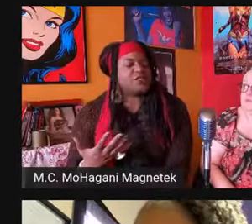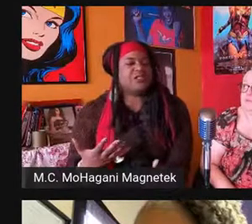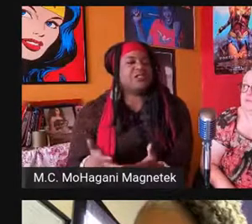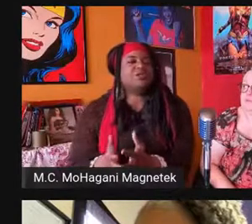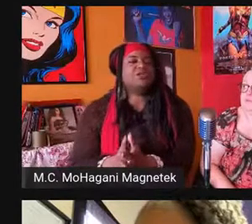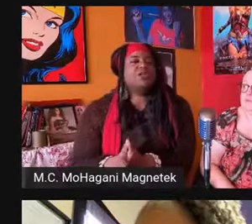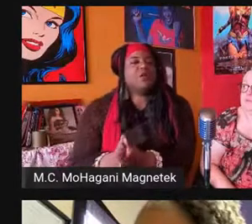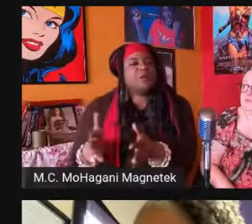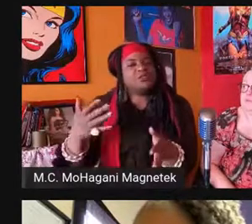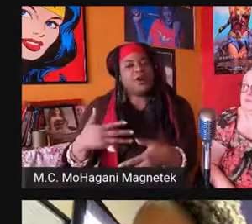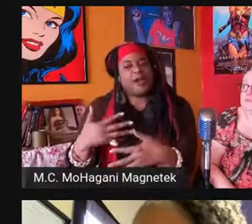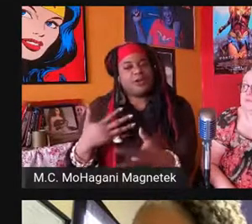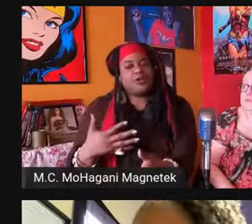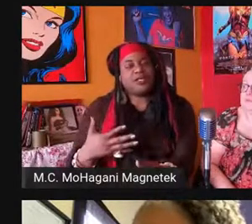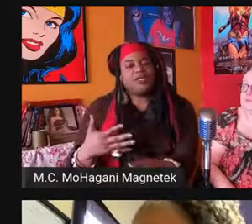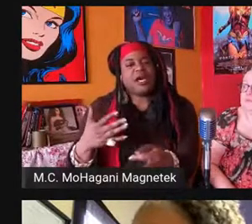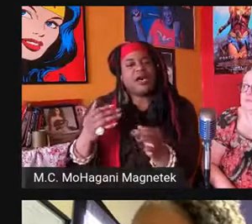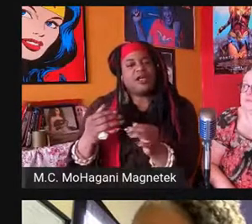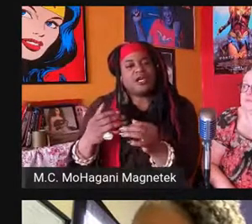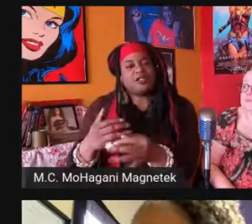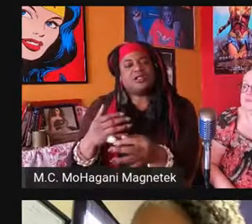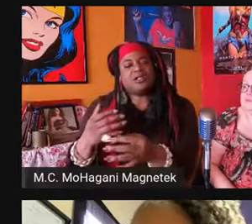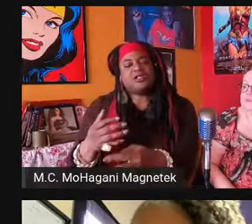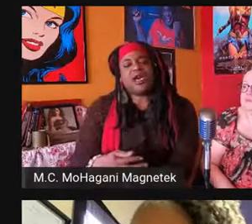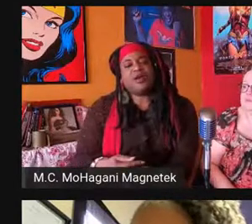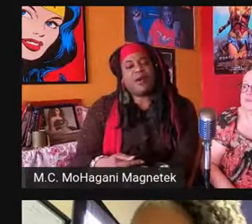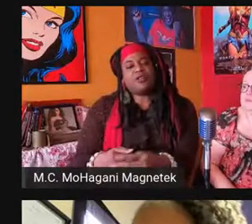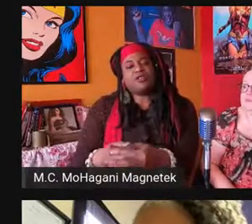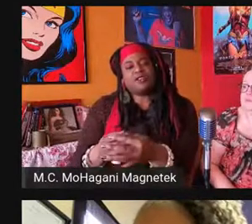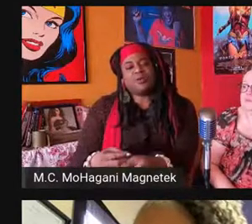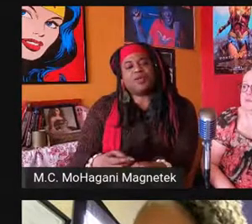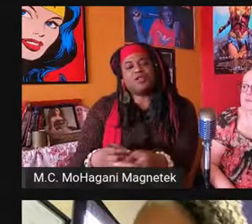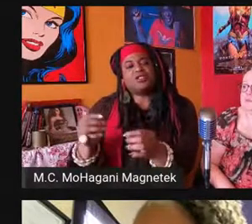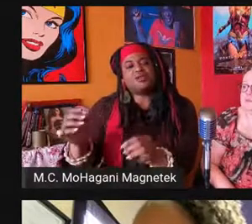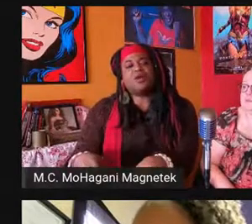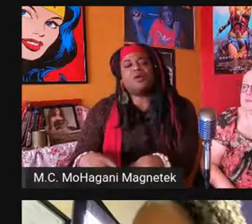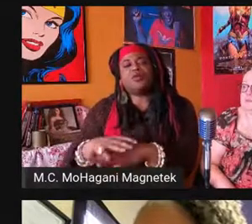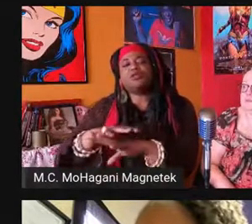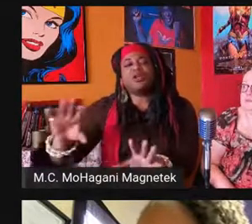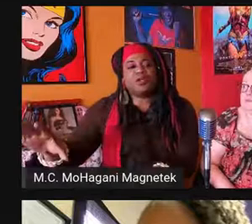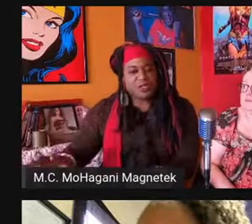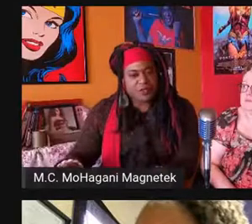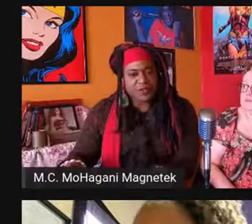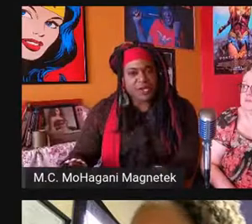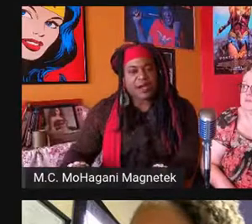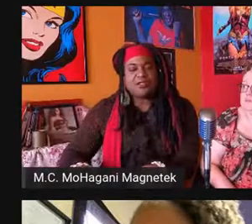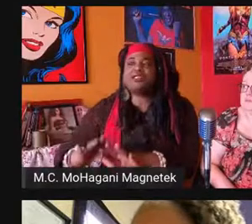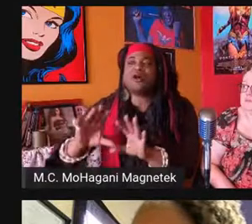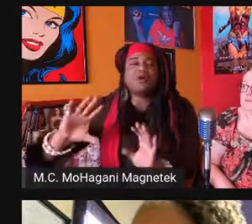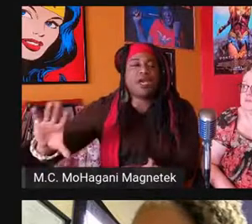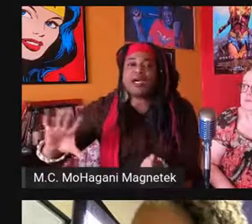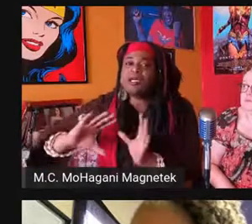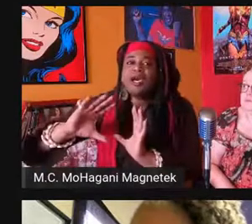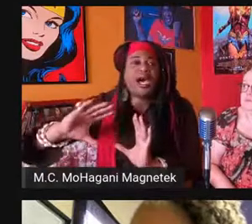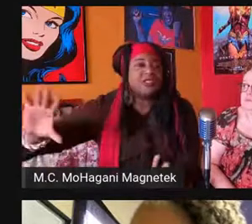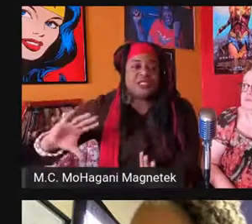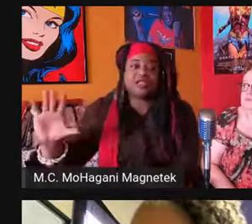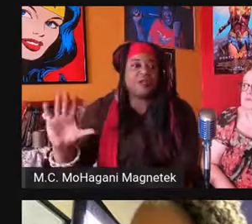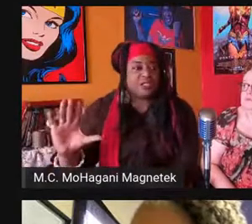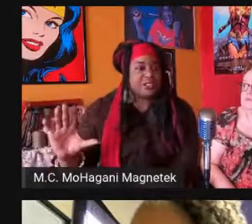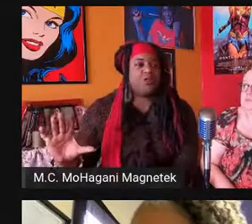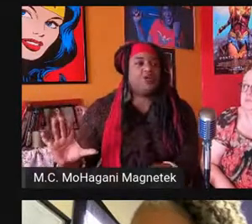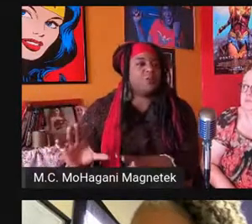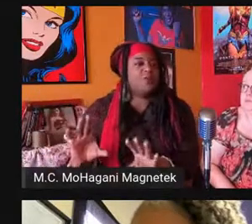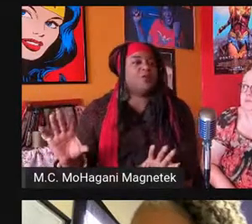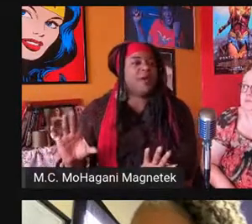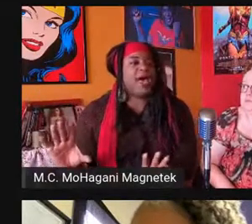the two. But so I noticed that each of these narrators and speakers in this poem were totally different characters. So, oh yeah, I can totally make